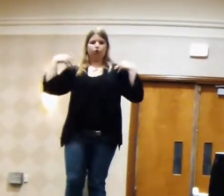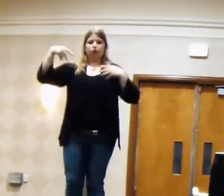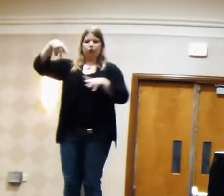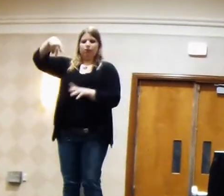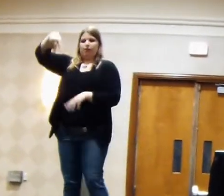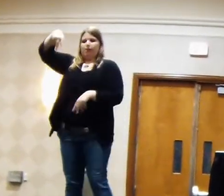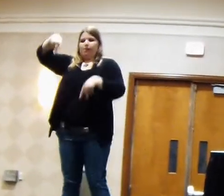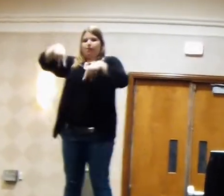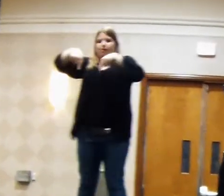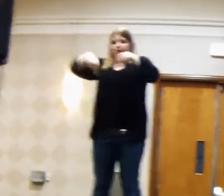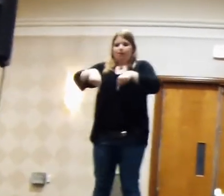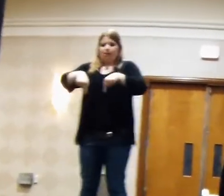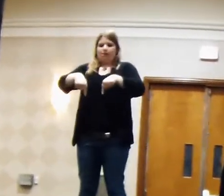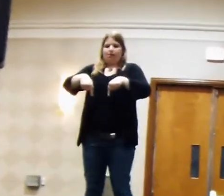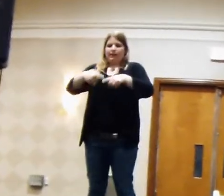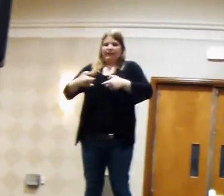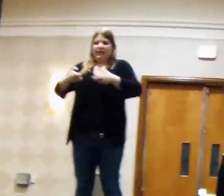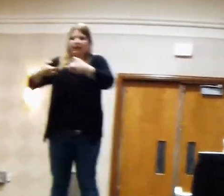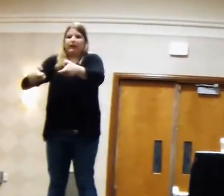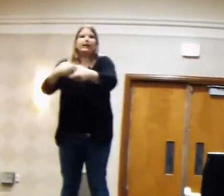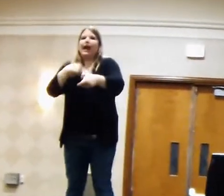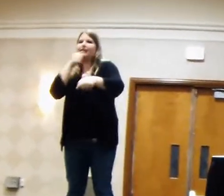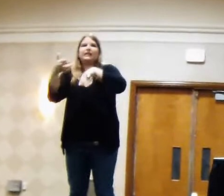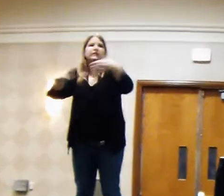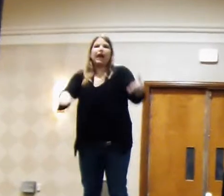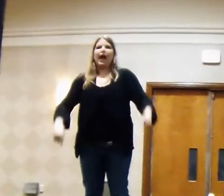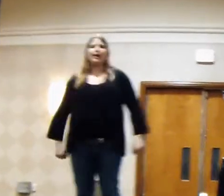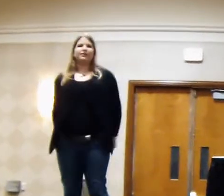ocean, and didn't die.